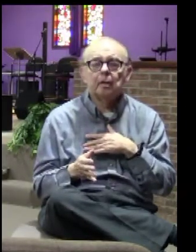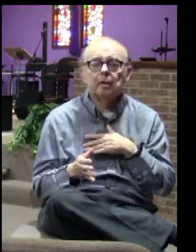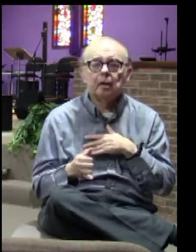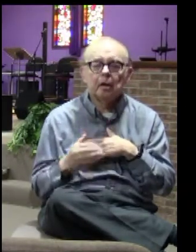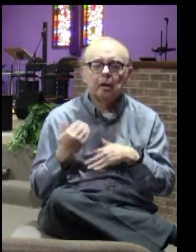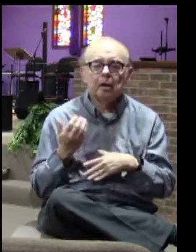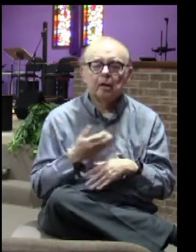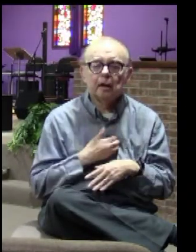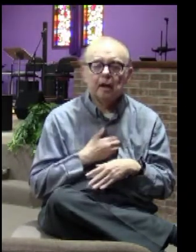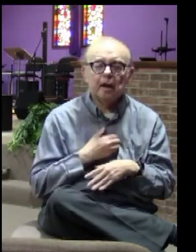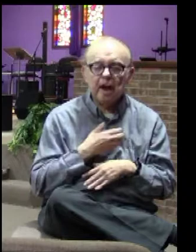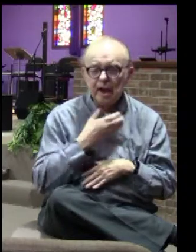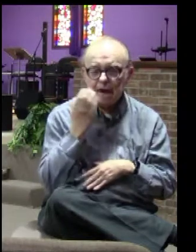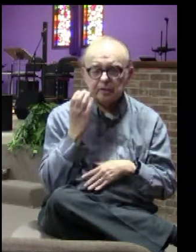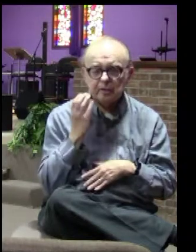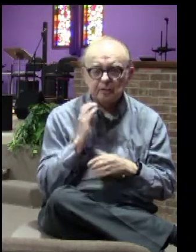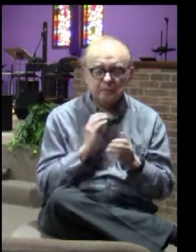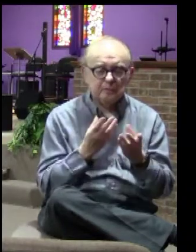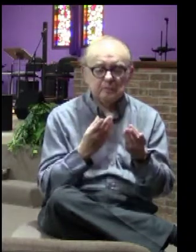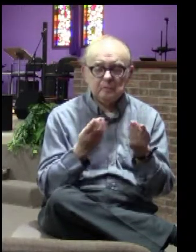our anger passes.